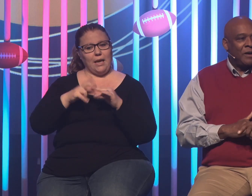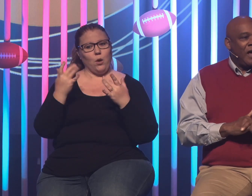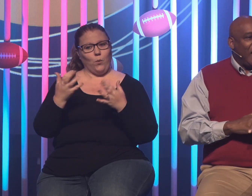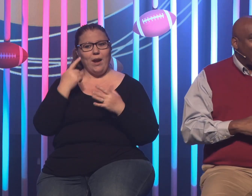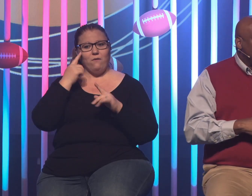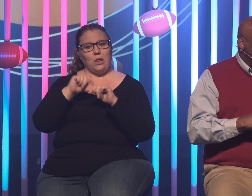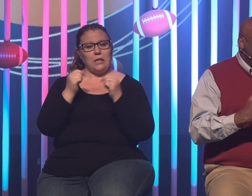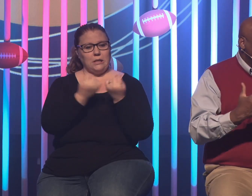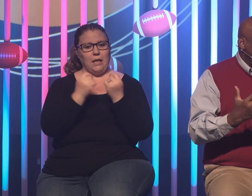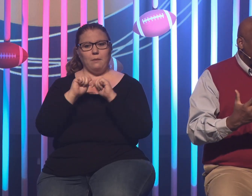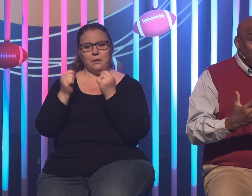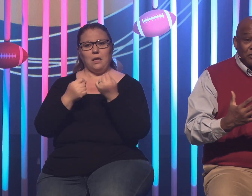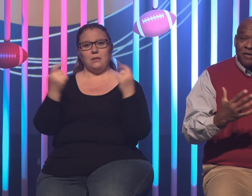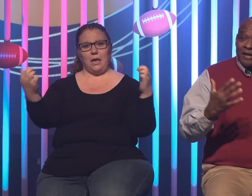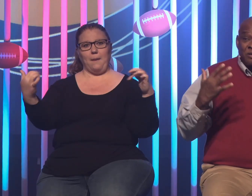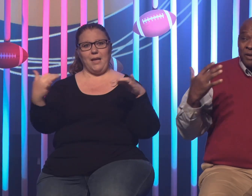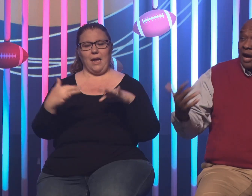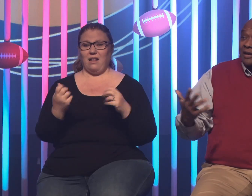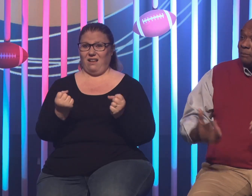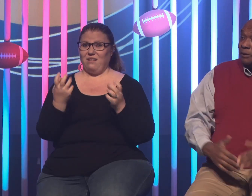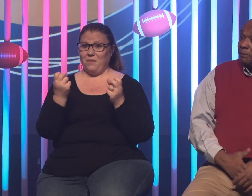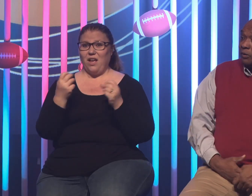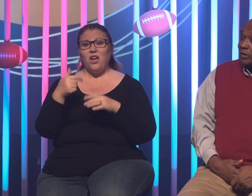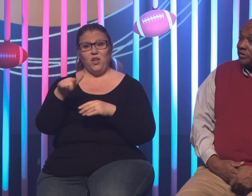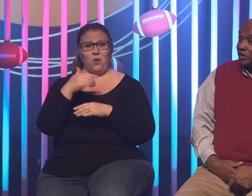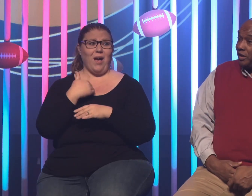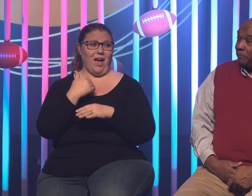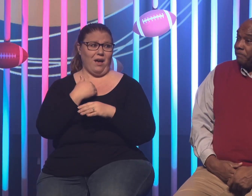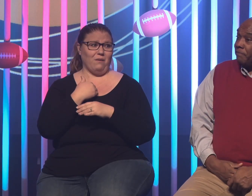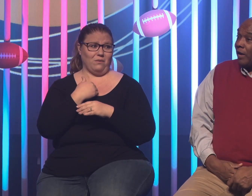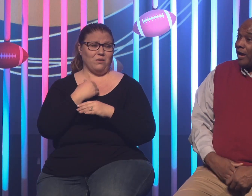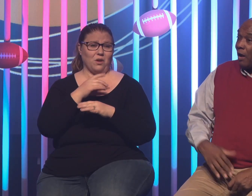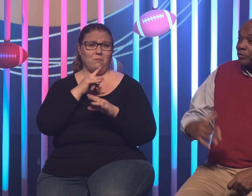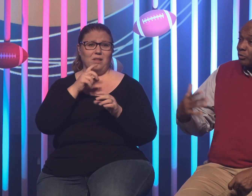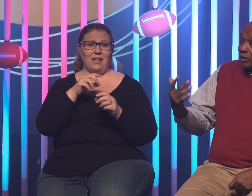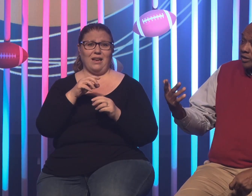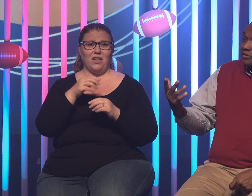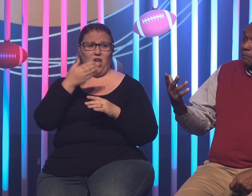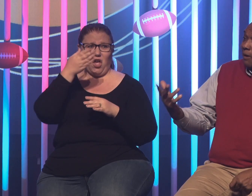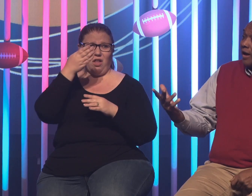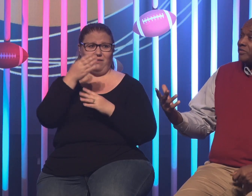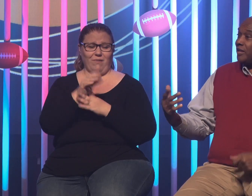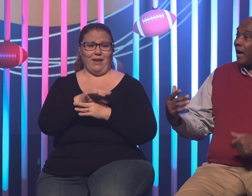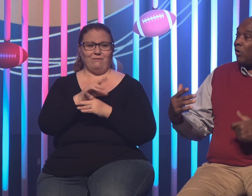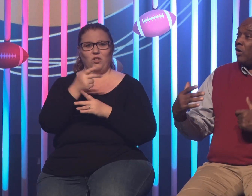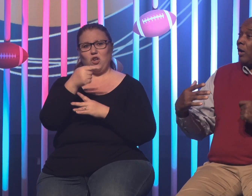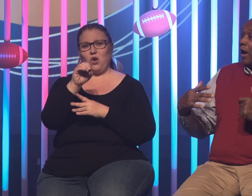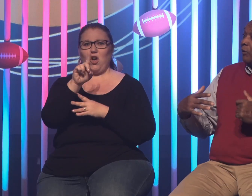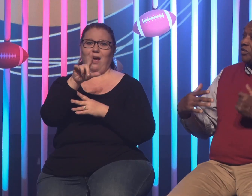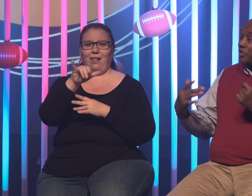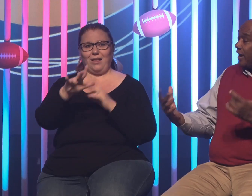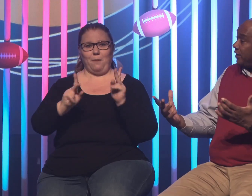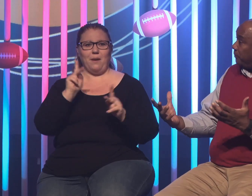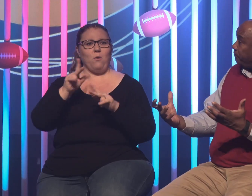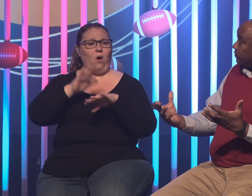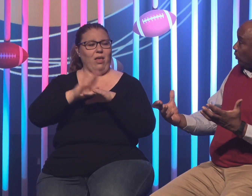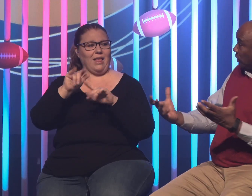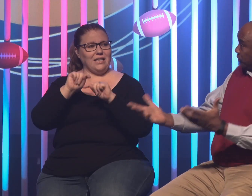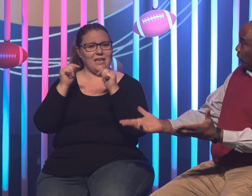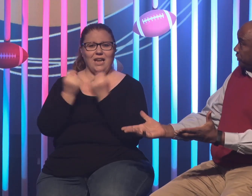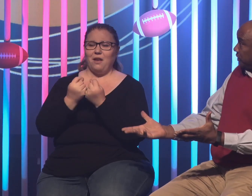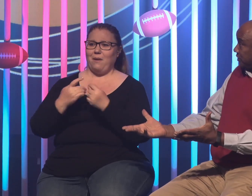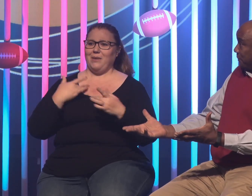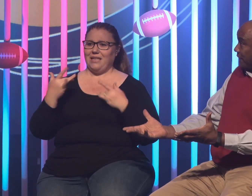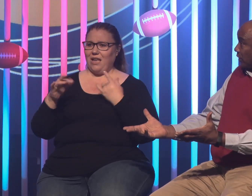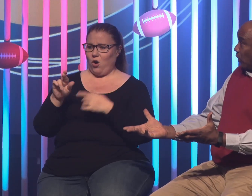in, and a number of your players, you've got some godly people on that team. And I was really surprised at how excited